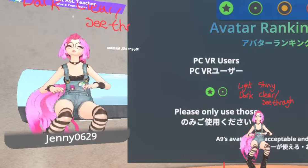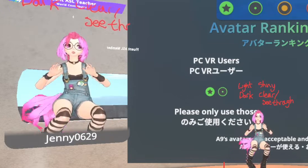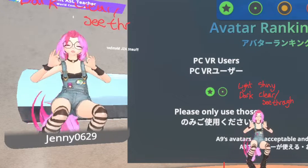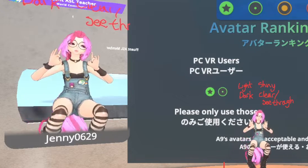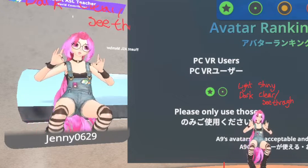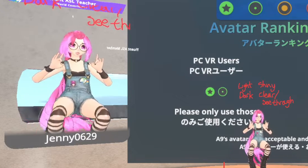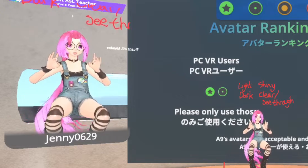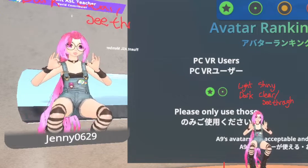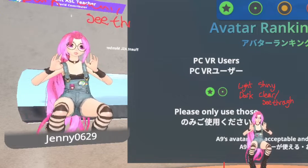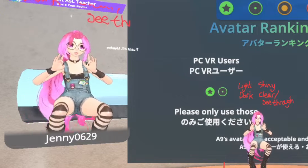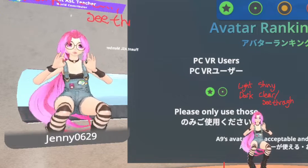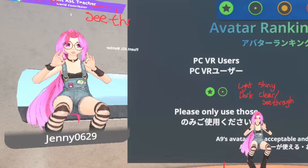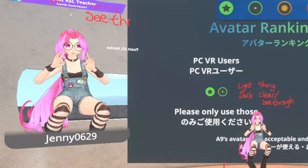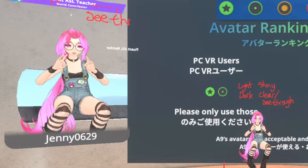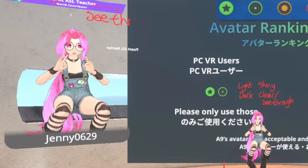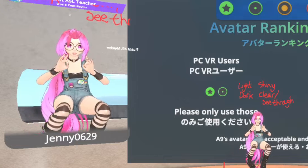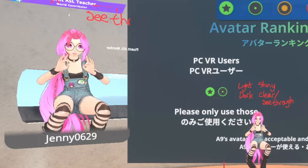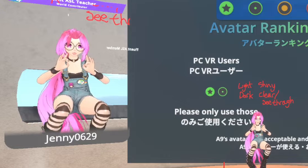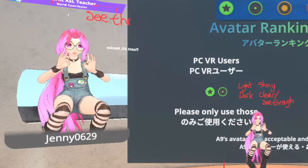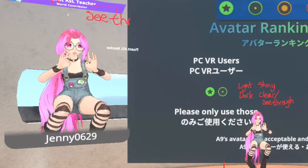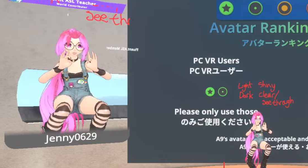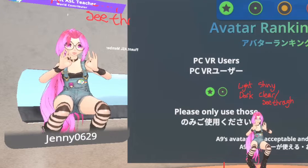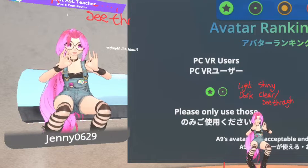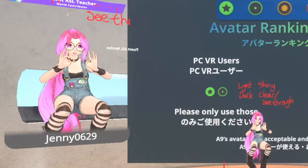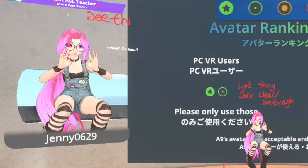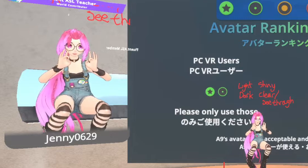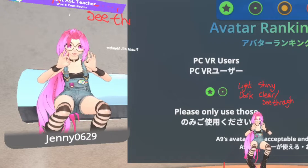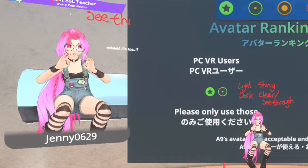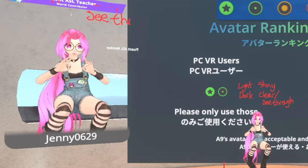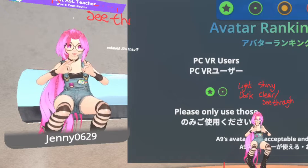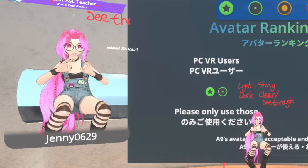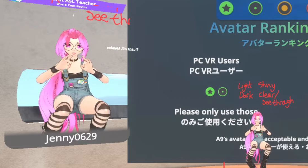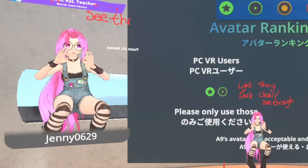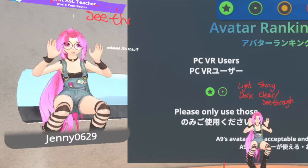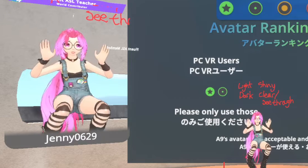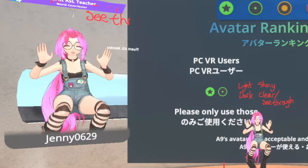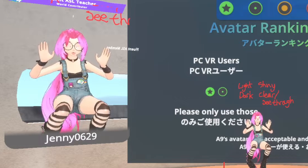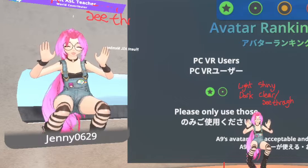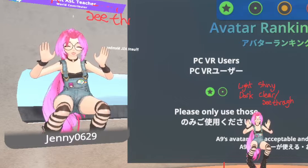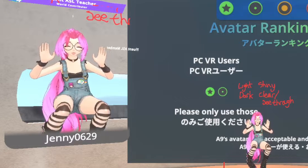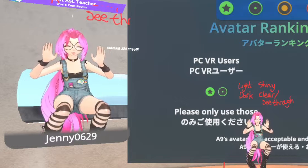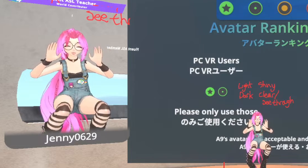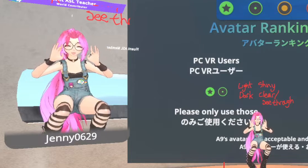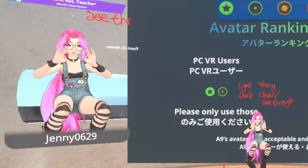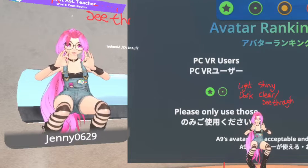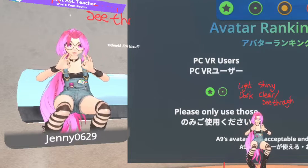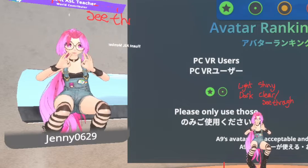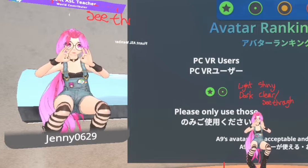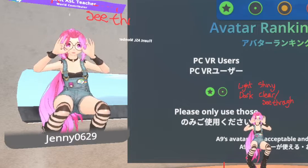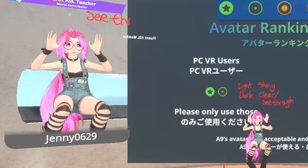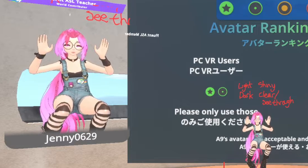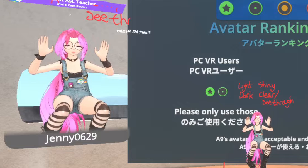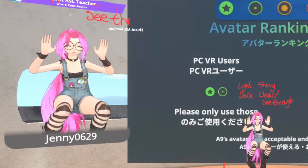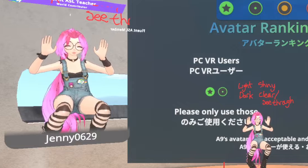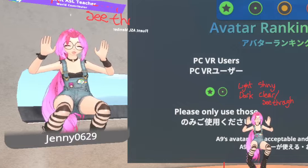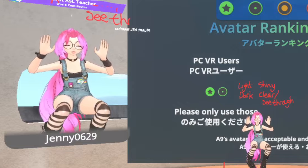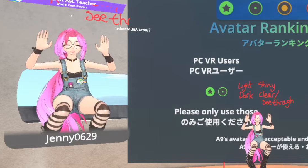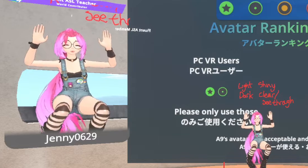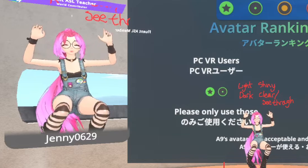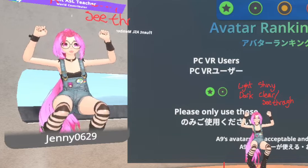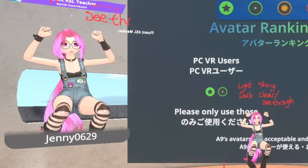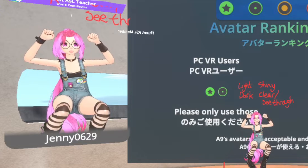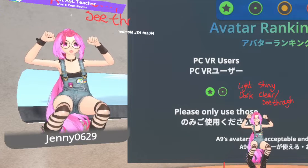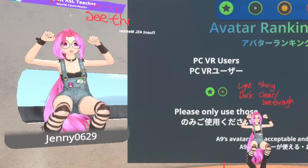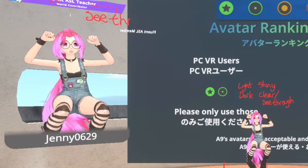usually I'm trying to think of the best way. I usually sign middle fingers together and then go out like this.